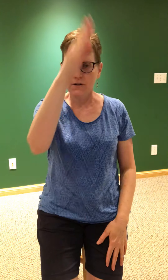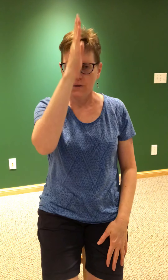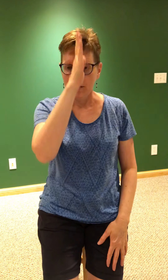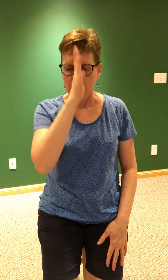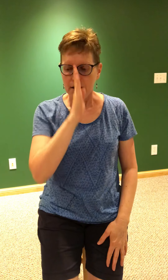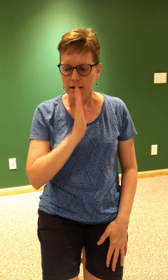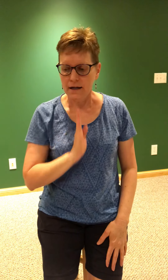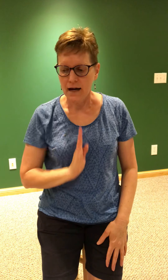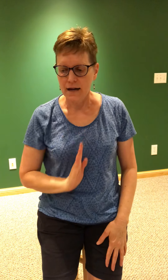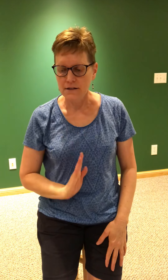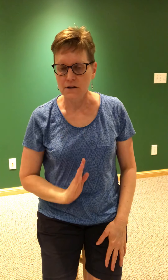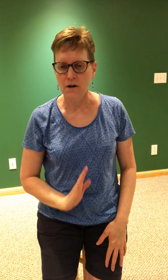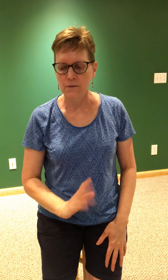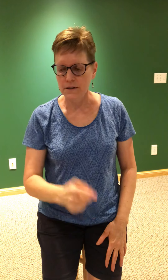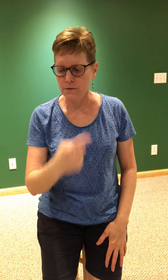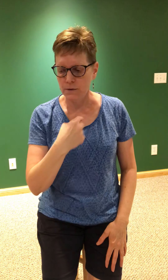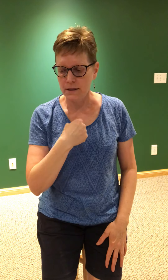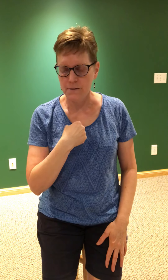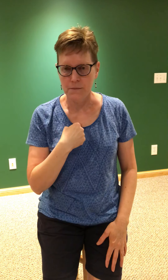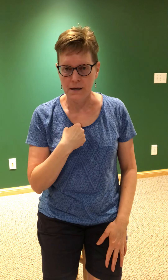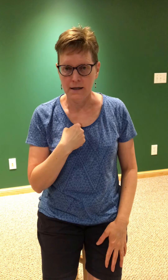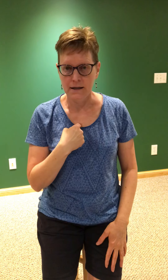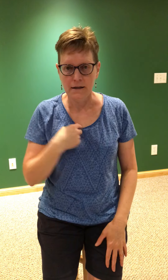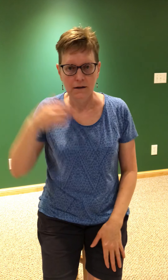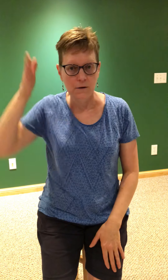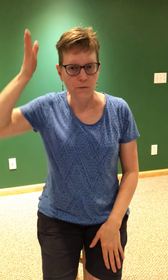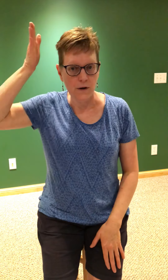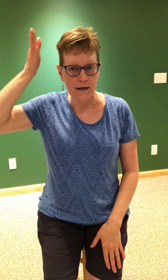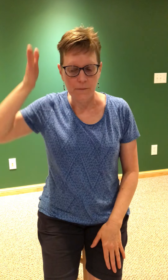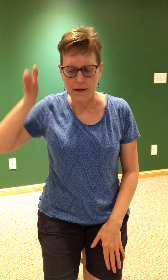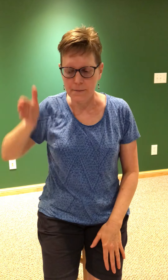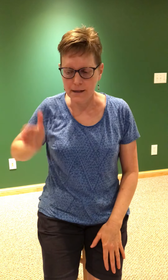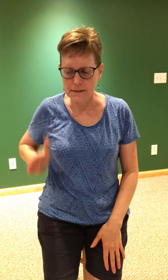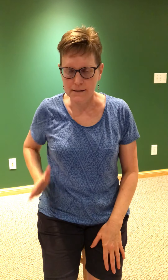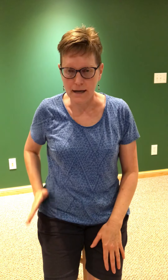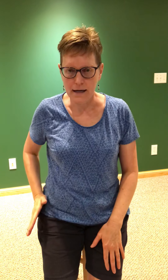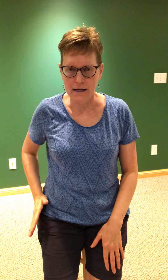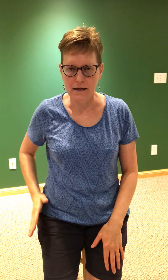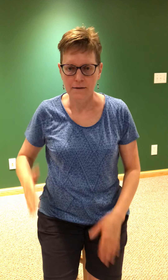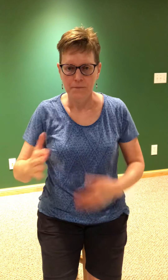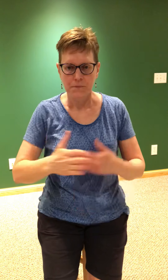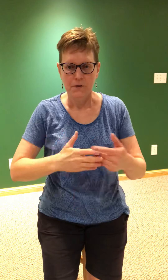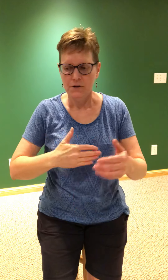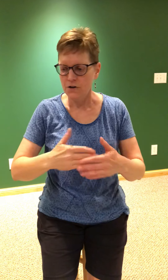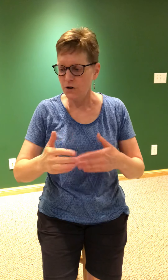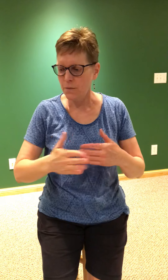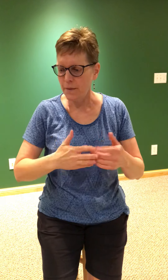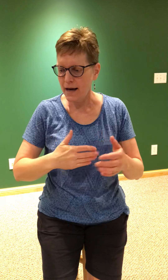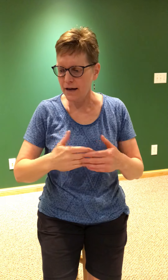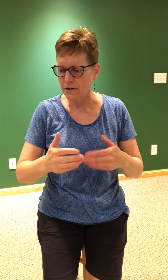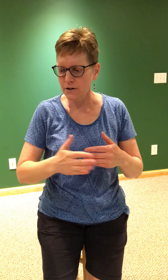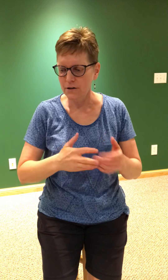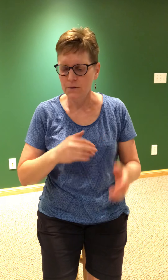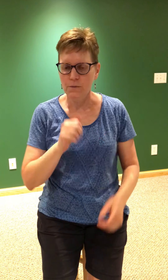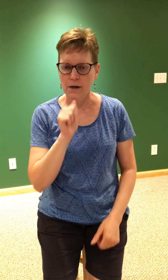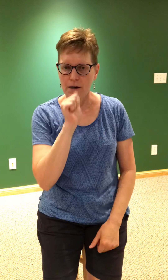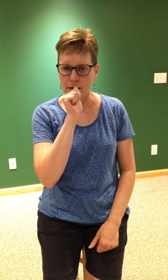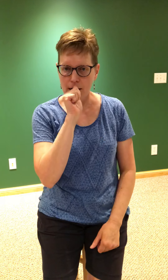So, God's always with me, right by my side, no matter where I